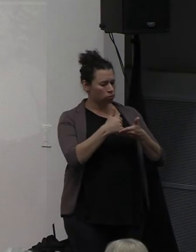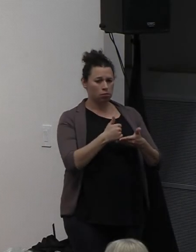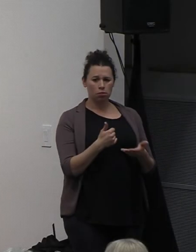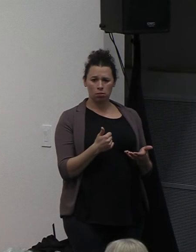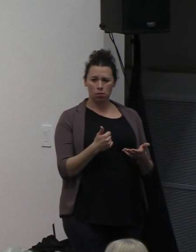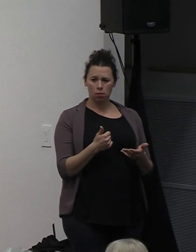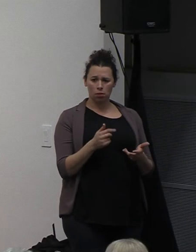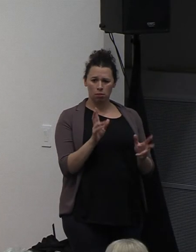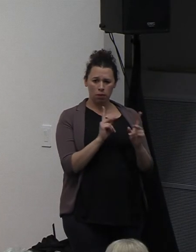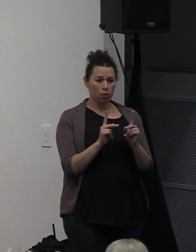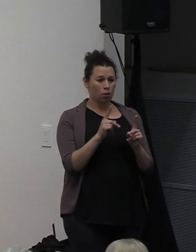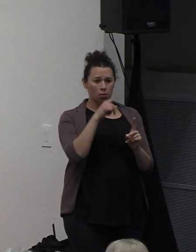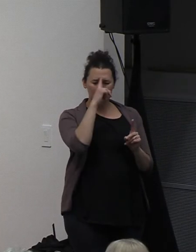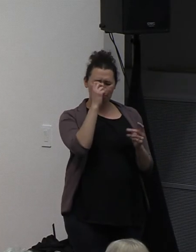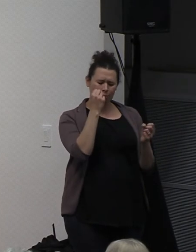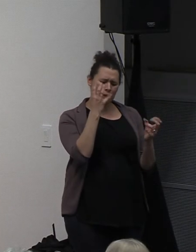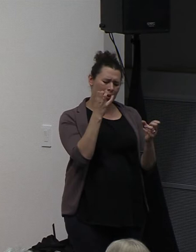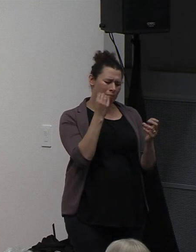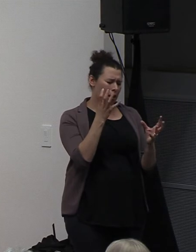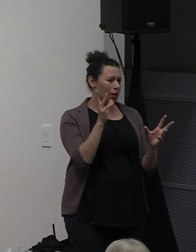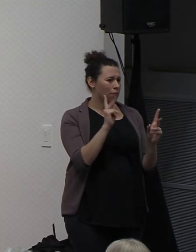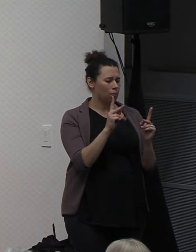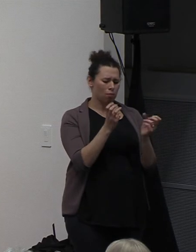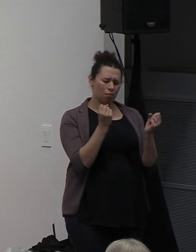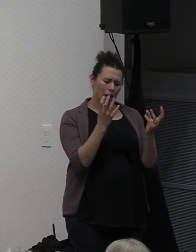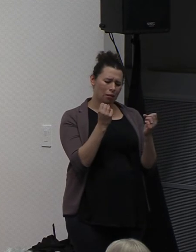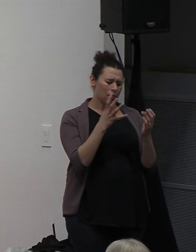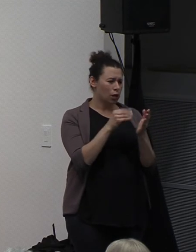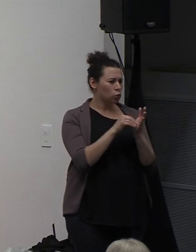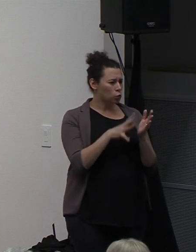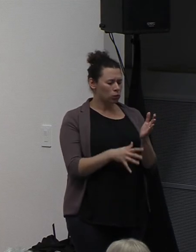receive from so many of the students and